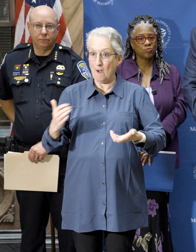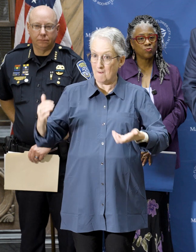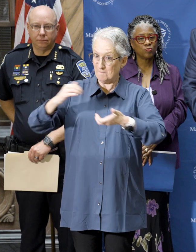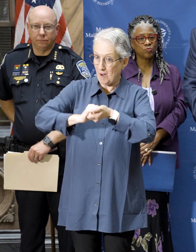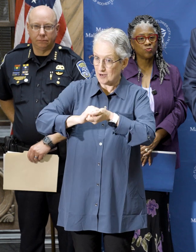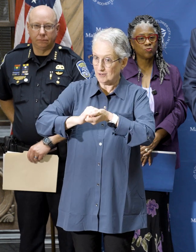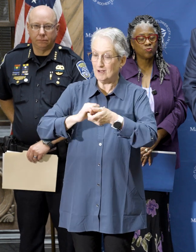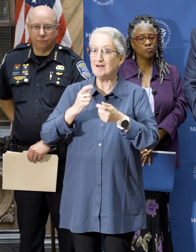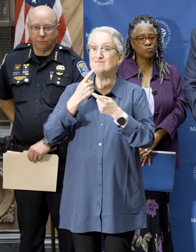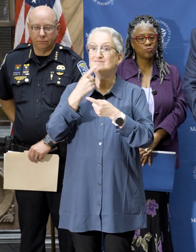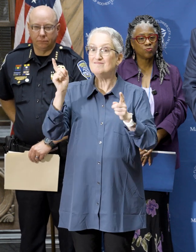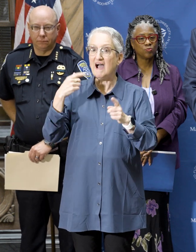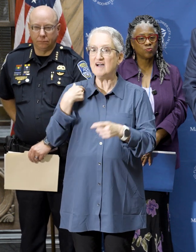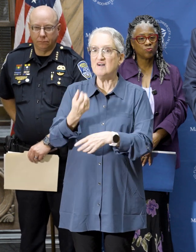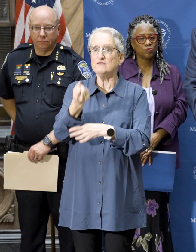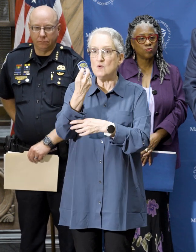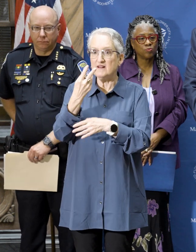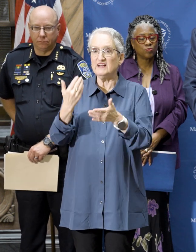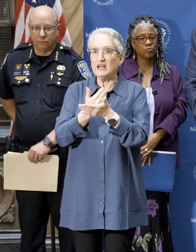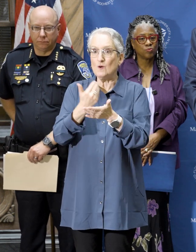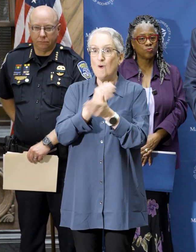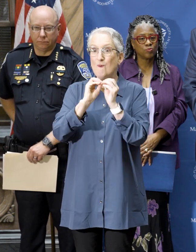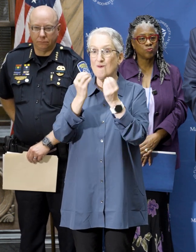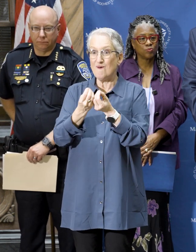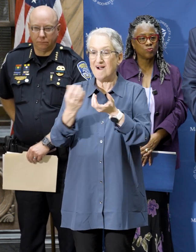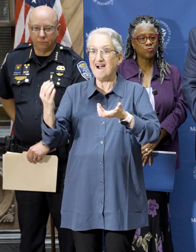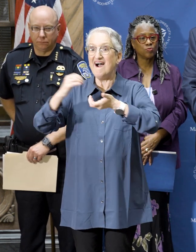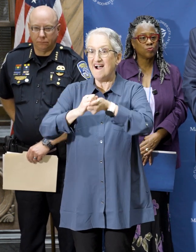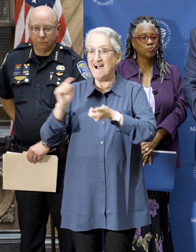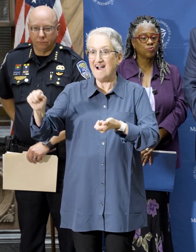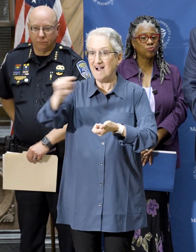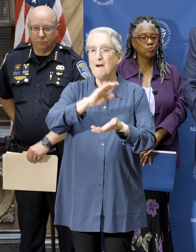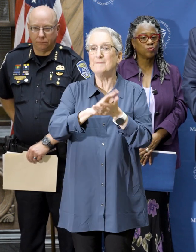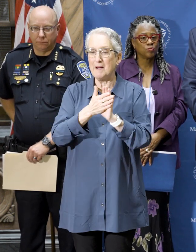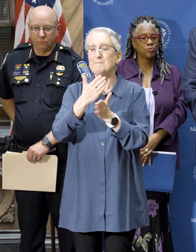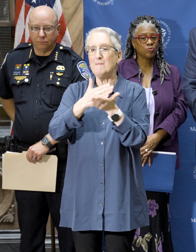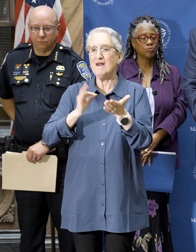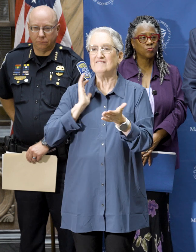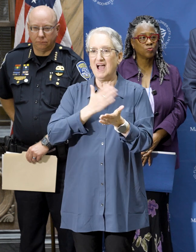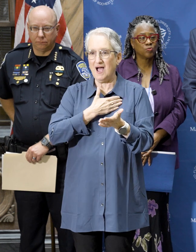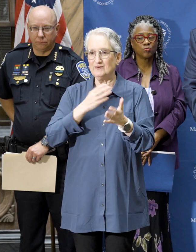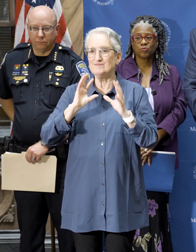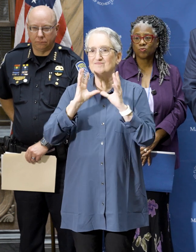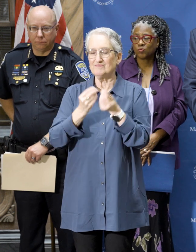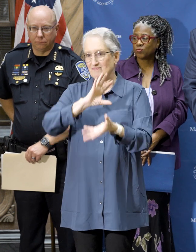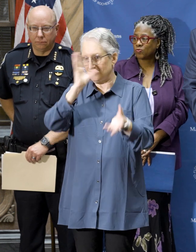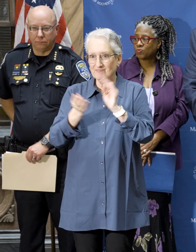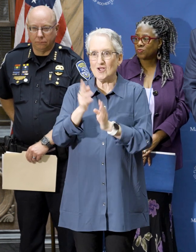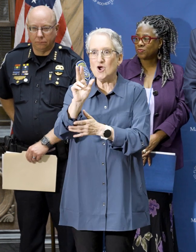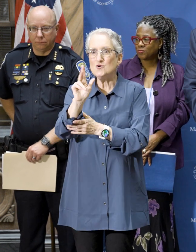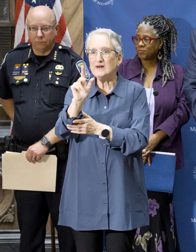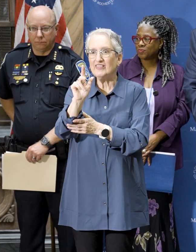new grassroots organizations and agencies joining our Rochester Peace Collective, bringing us to 23. These groups are on the ground advancing